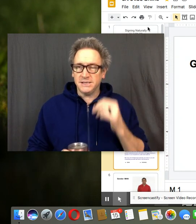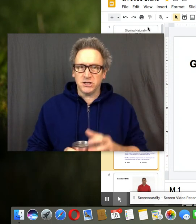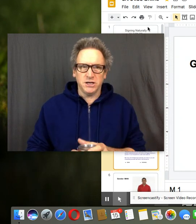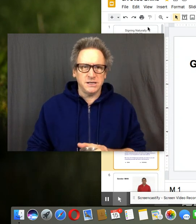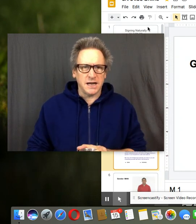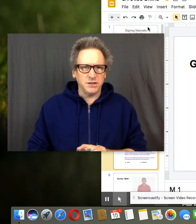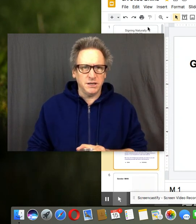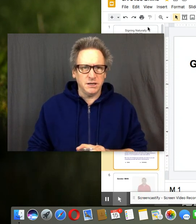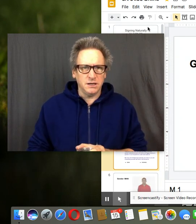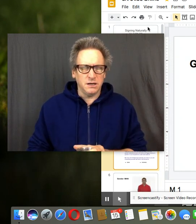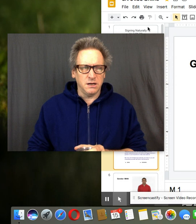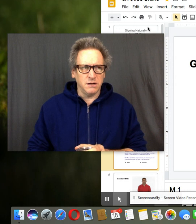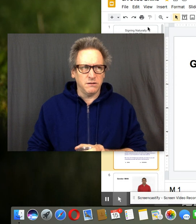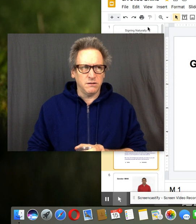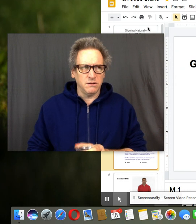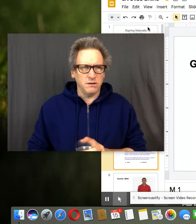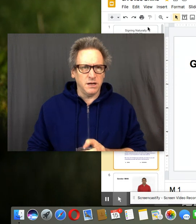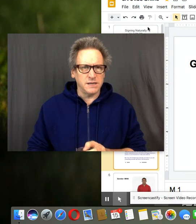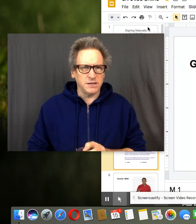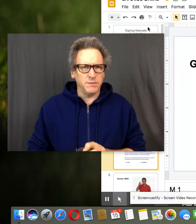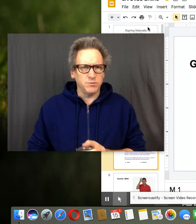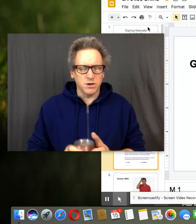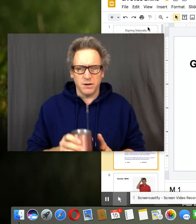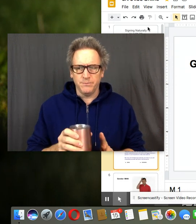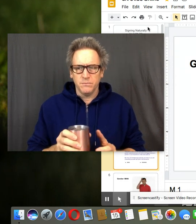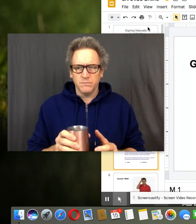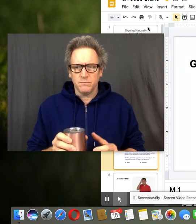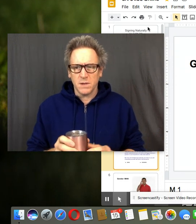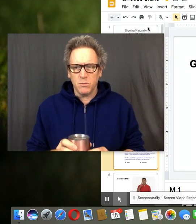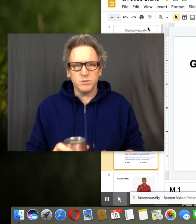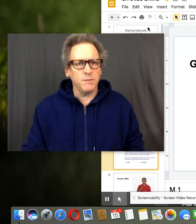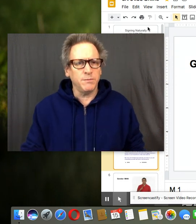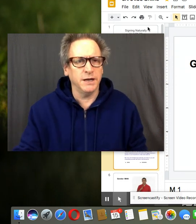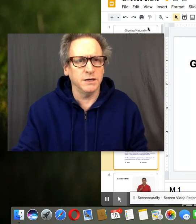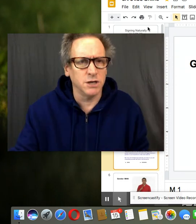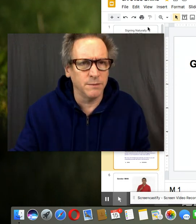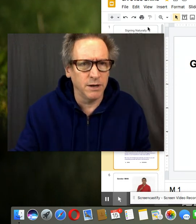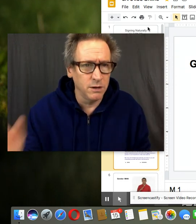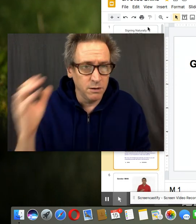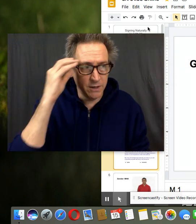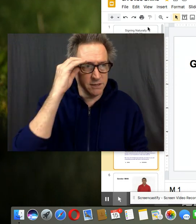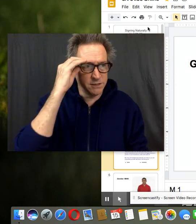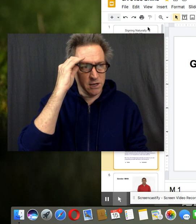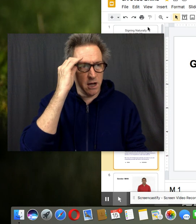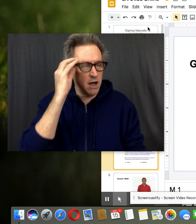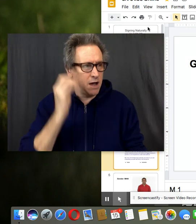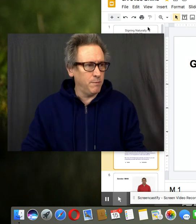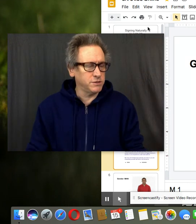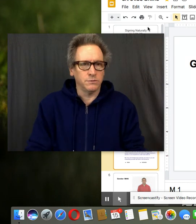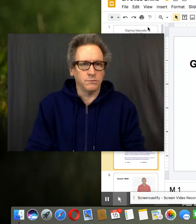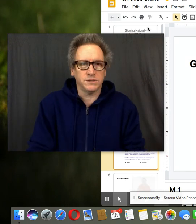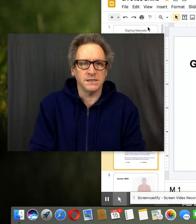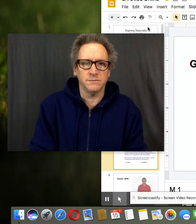this section is actually much more complicated to talk about, because how